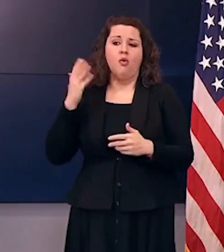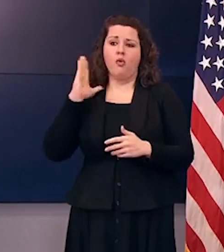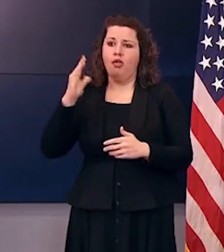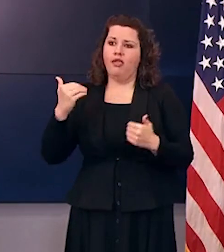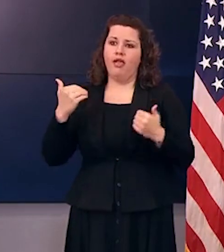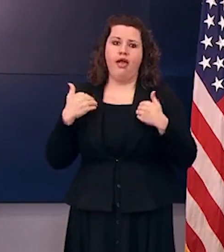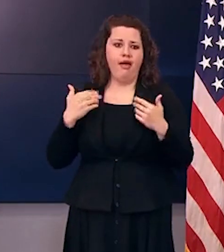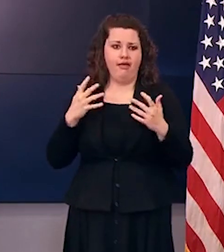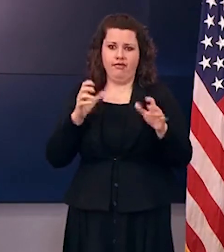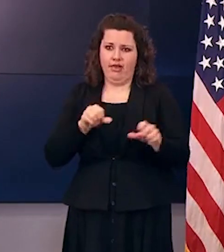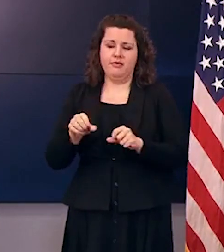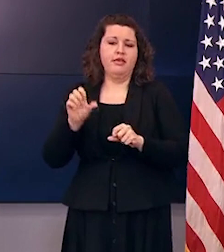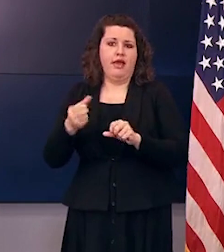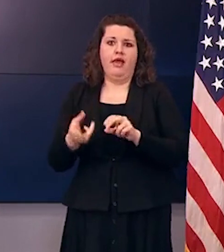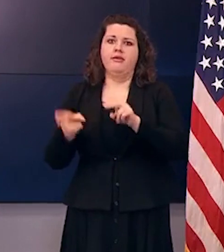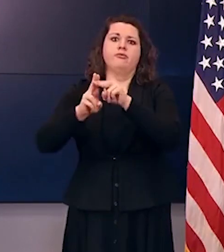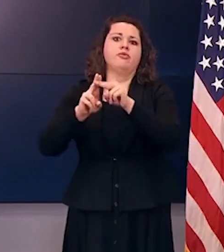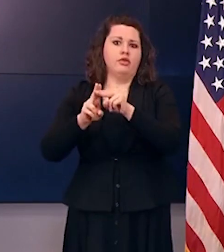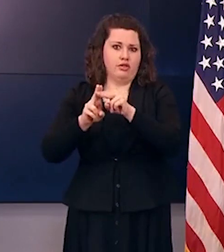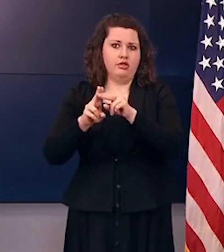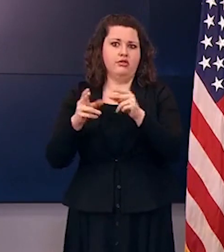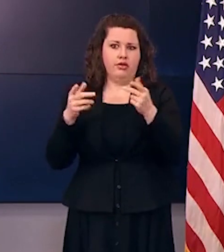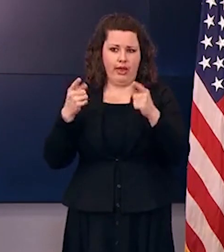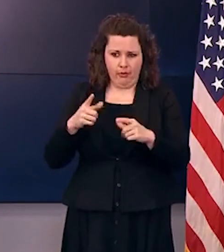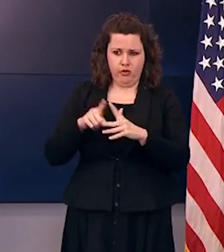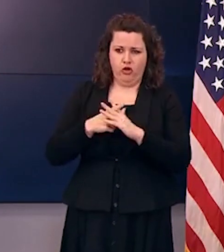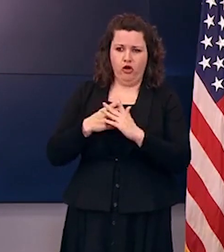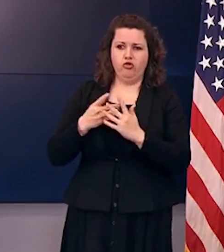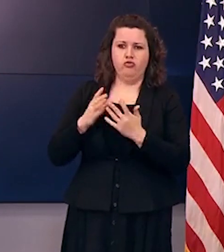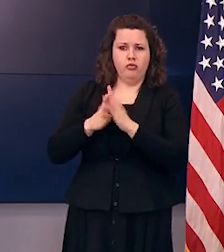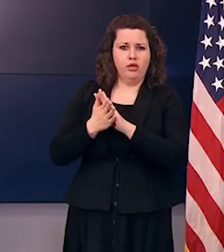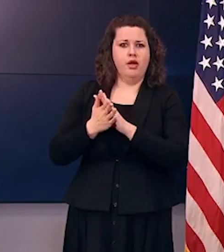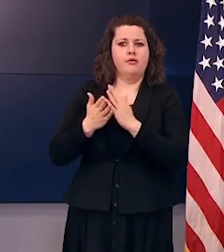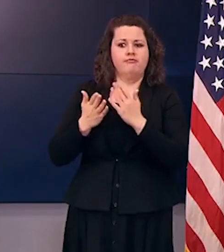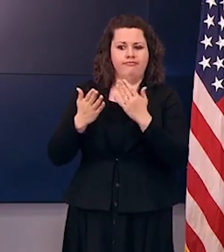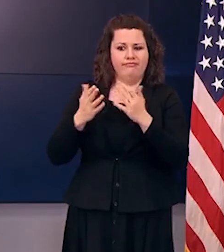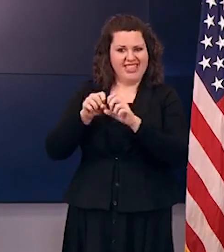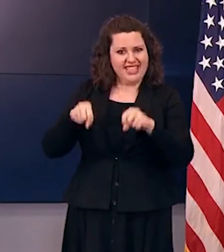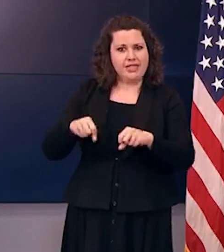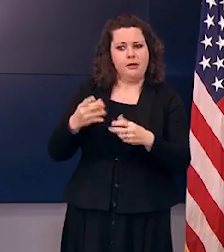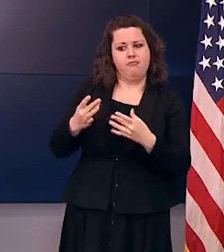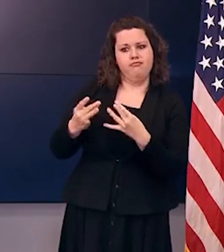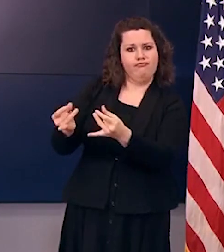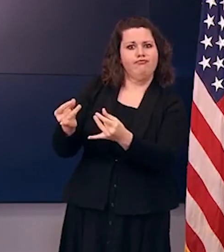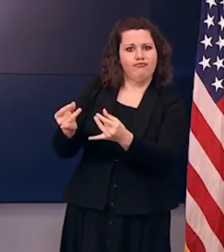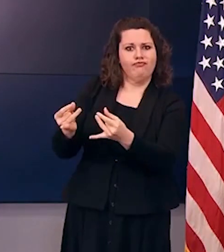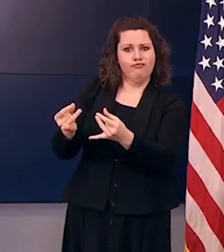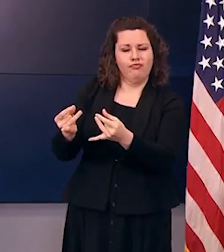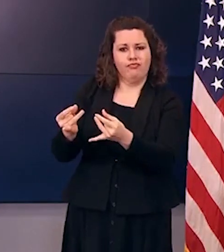to significantly increase that once we start to, get the system, once this becomes